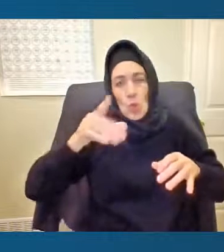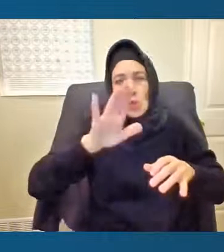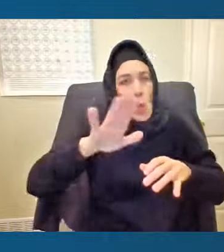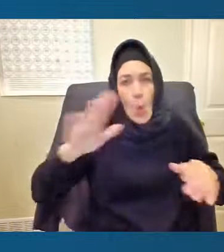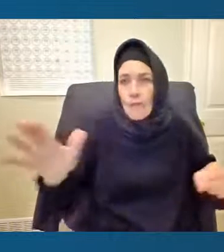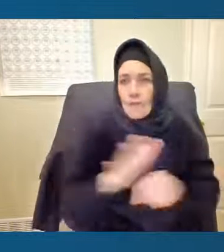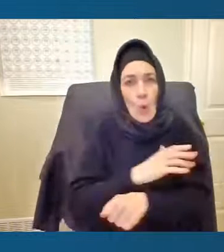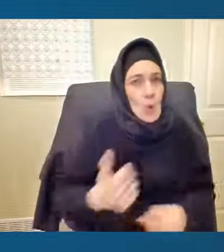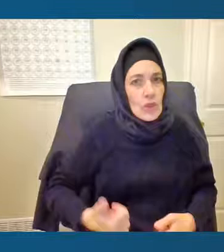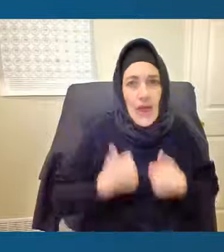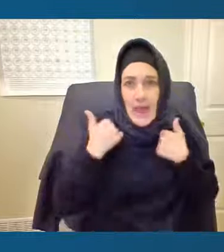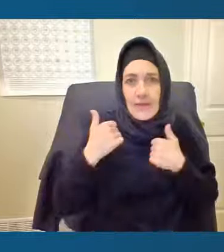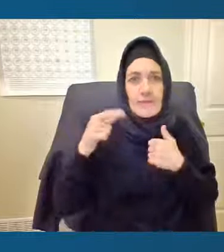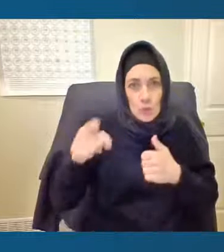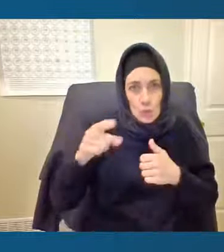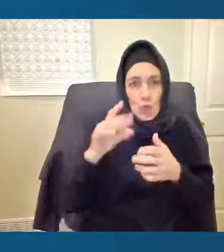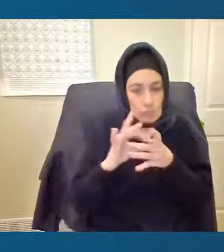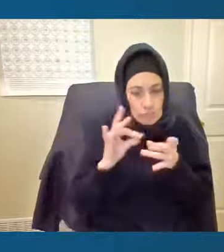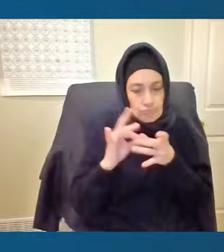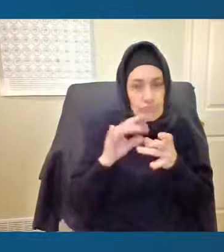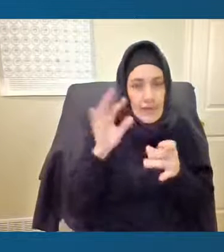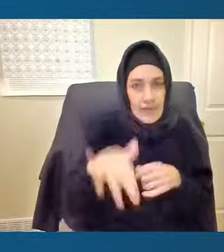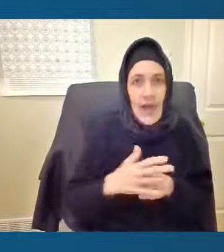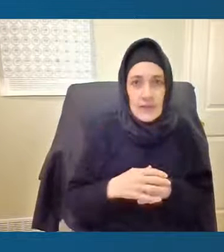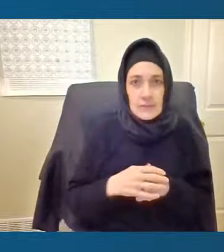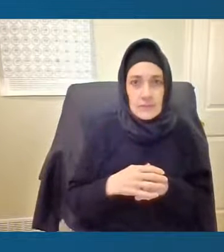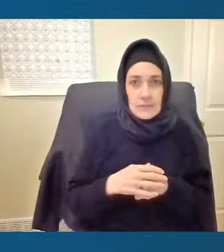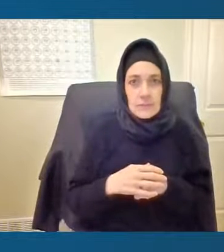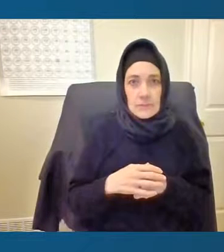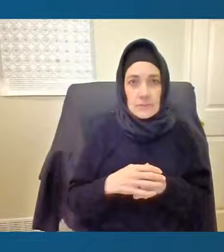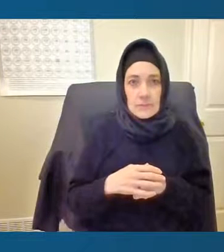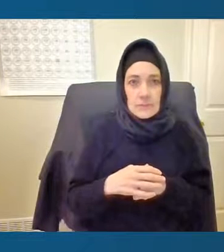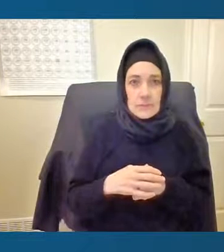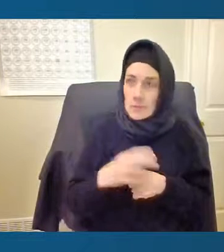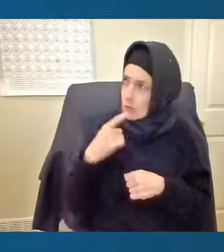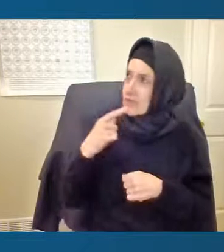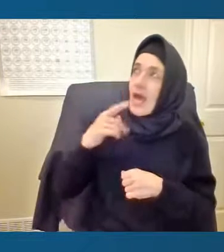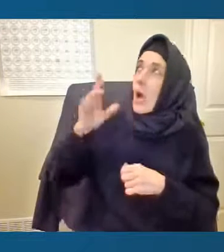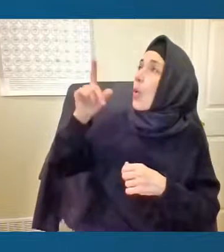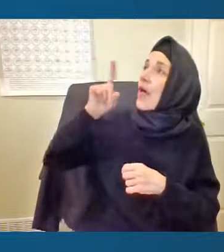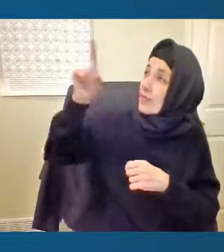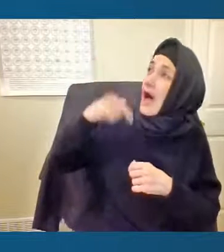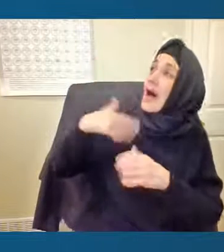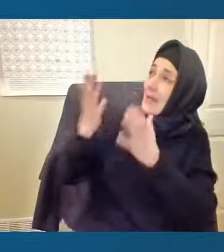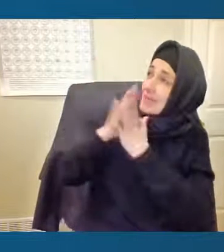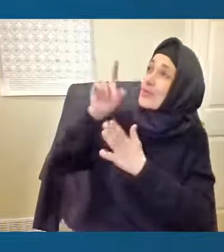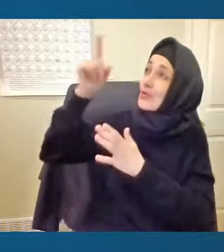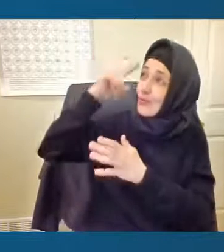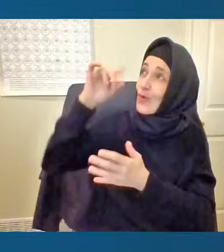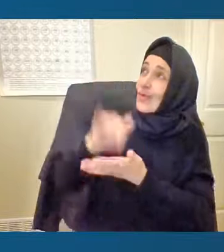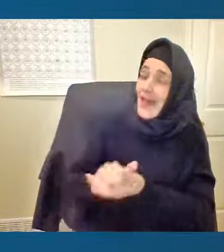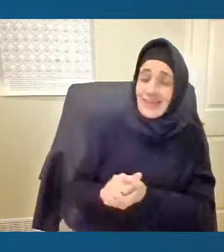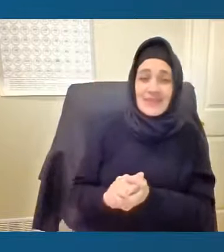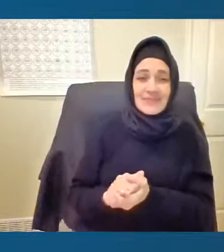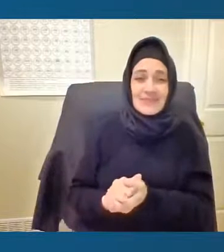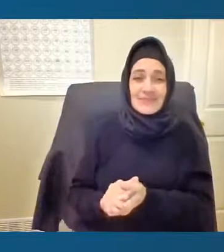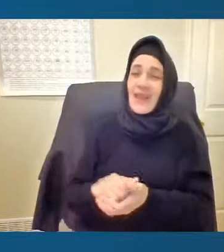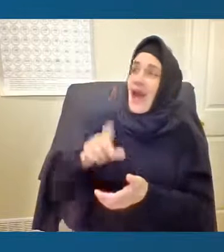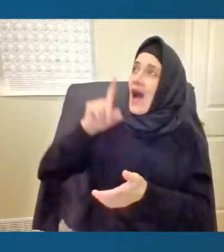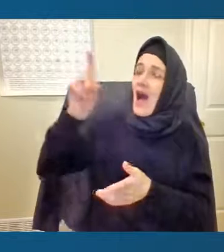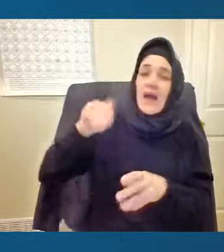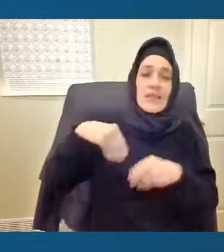you, Ya Allah, for this. May Allah give us tawfiq. Thank you so much for sharing that. JazakAllah khair. Any other questions before we